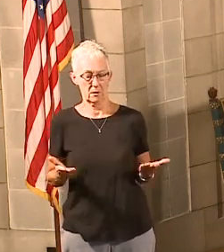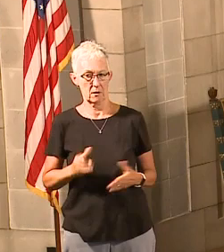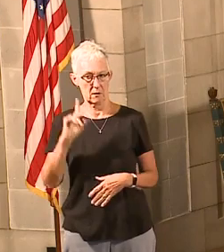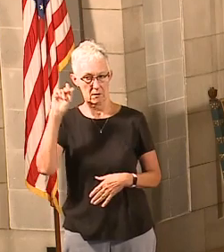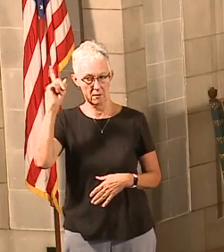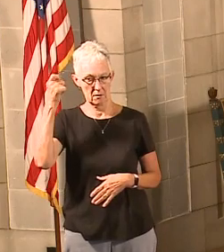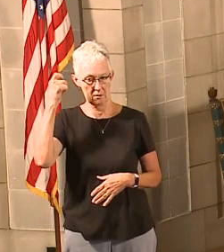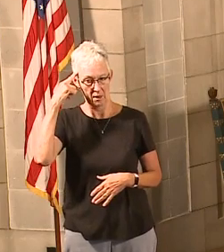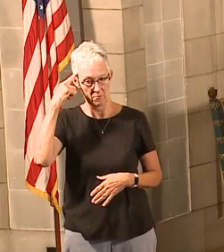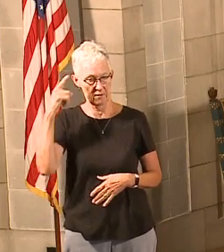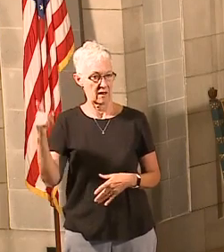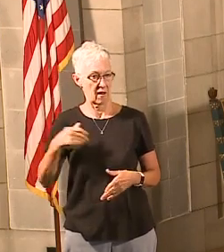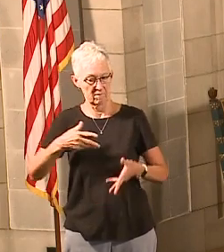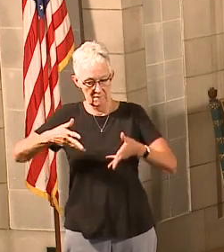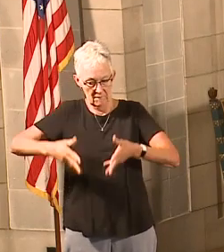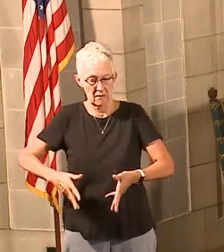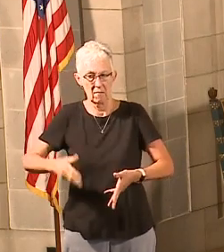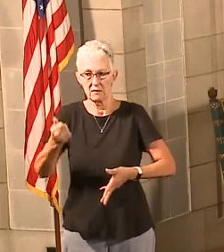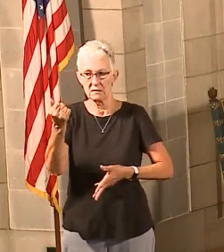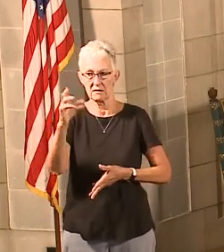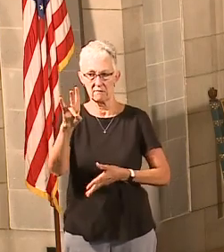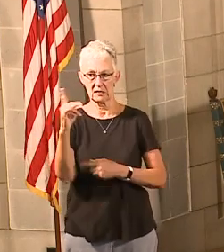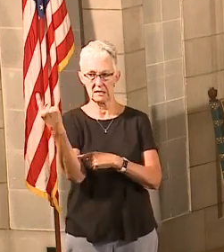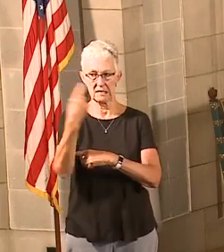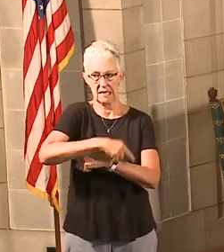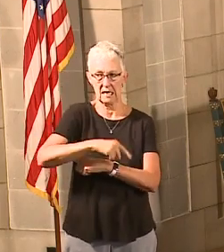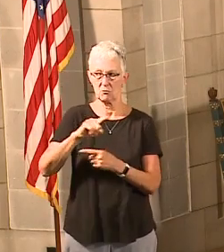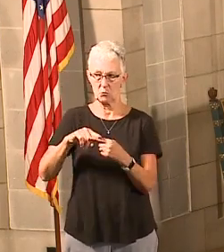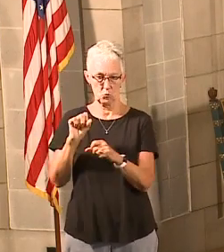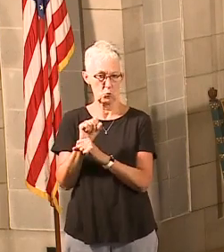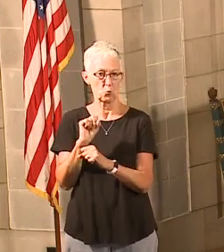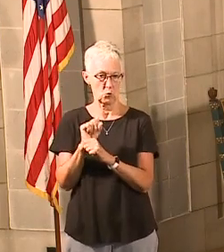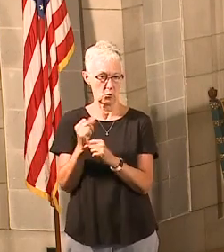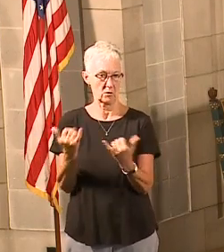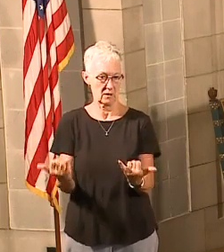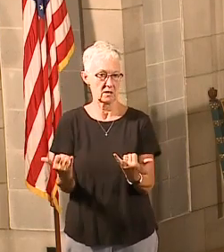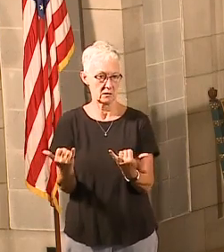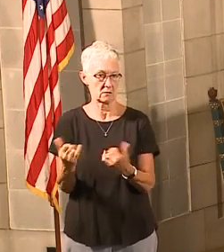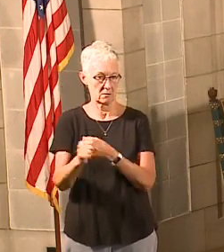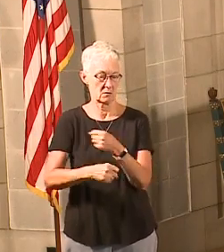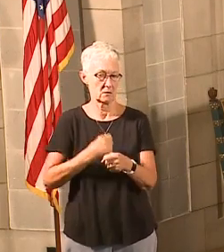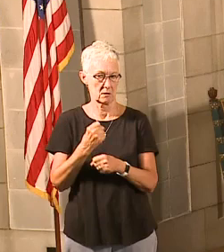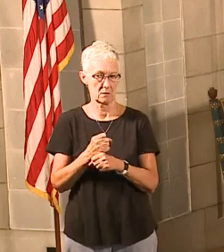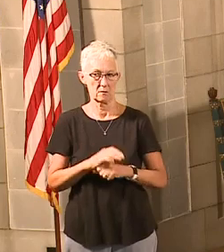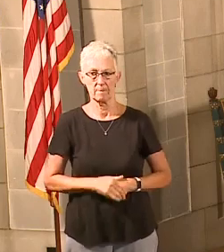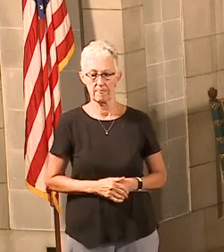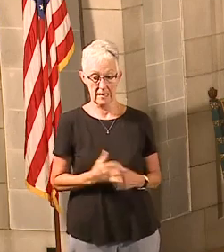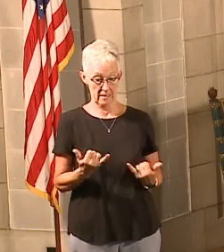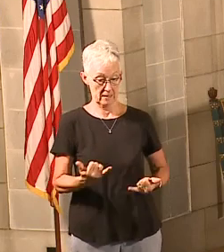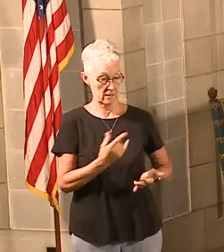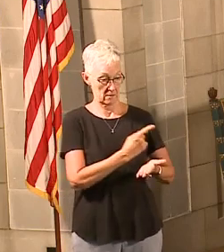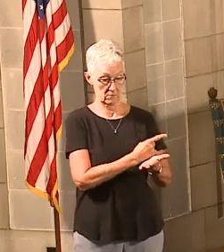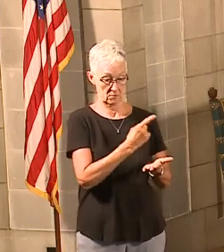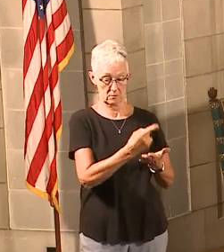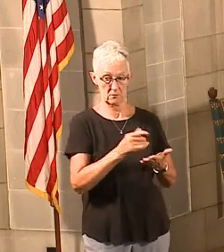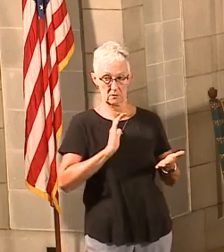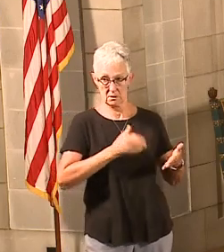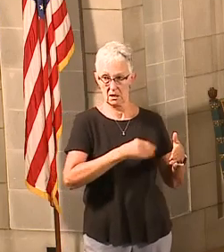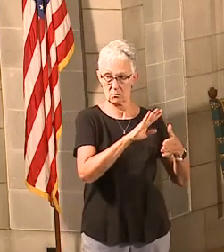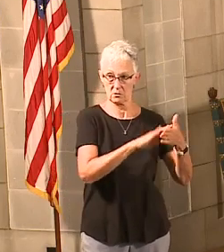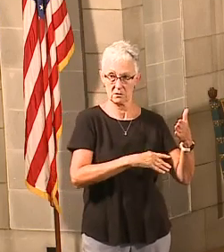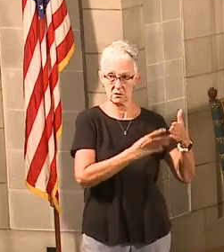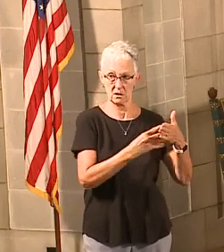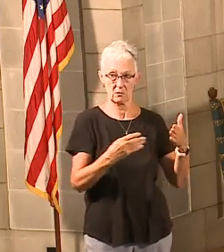wish them well as they work on the people's business here. Also, for this week, our upcoming schedule is we will have a press briefing